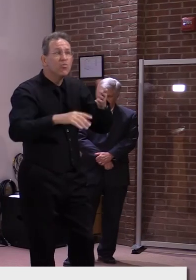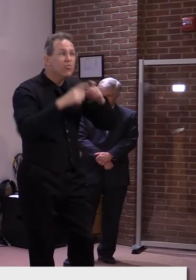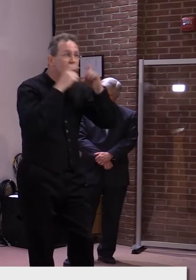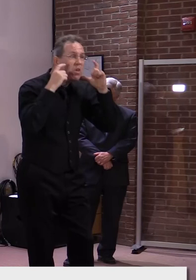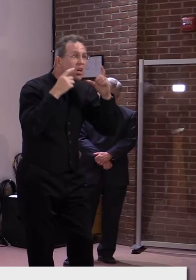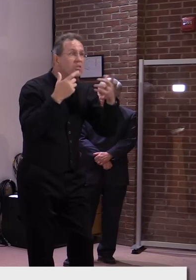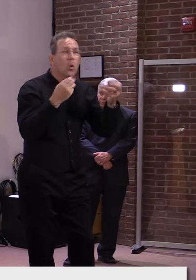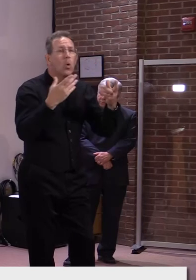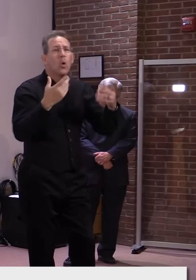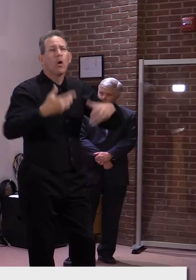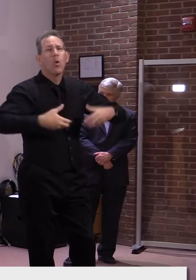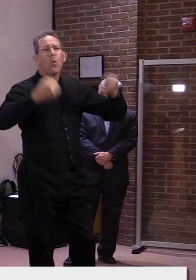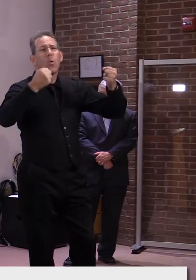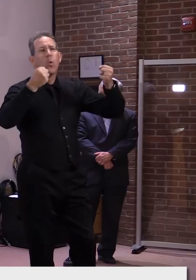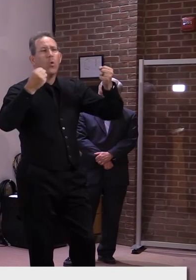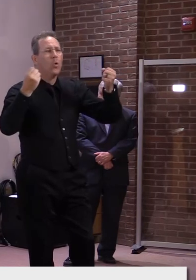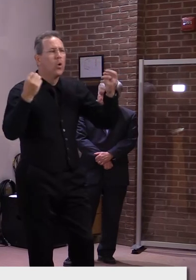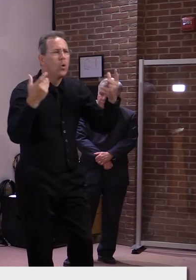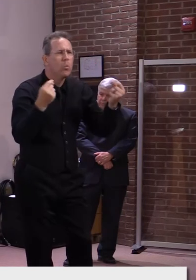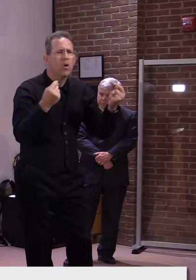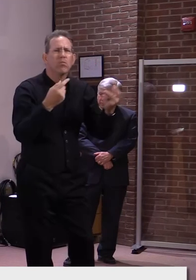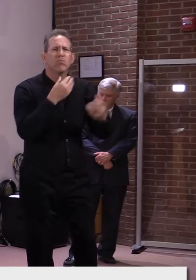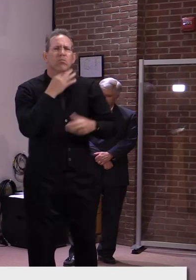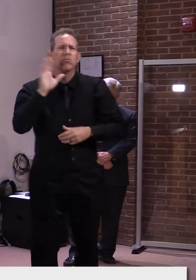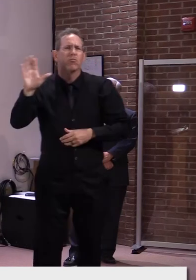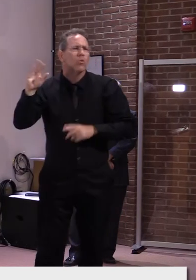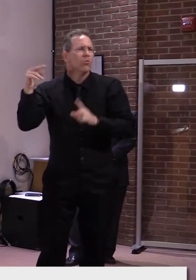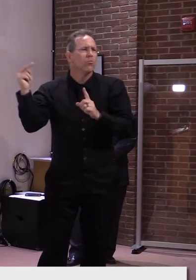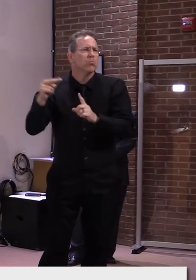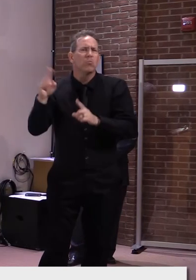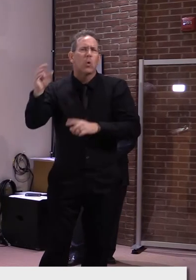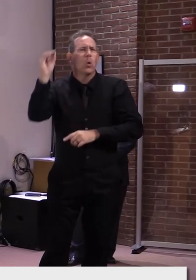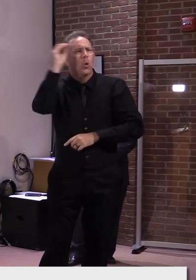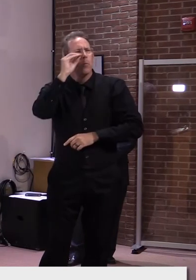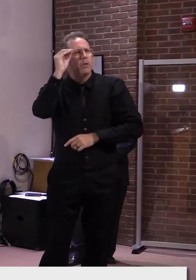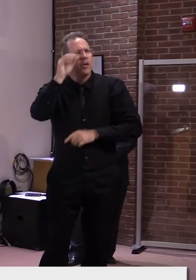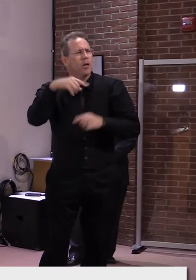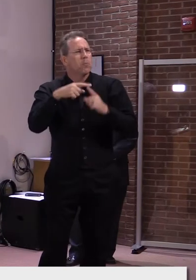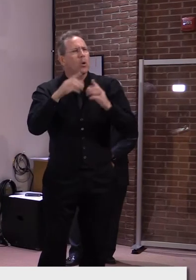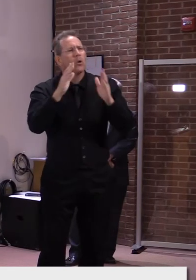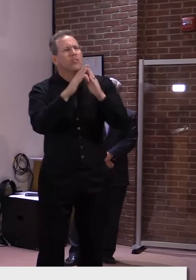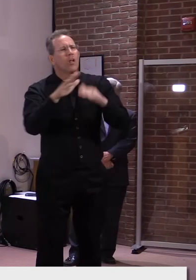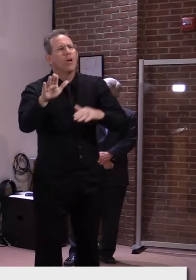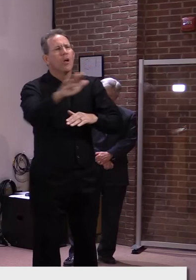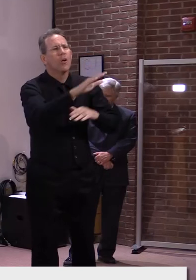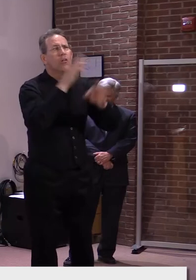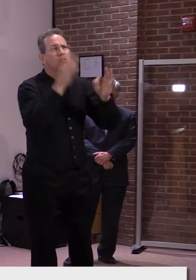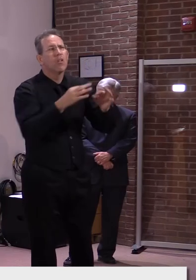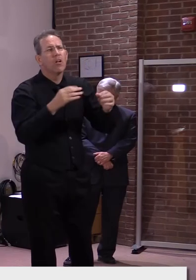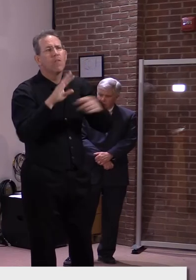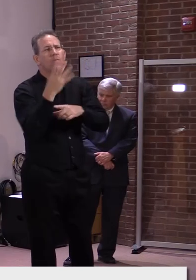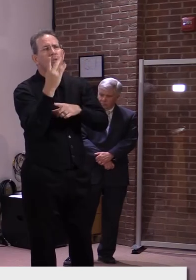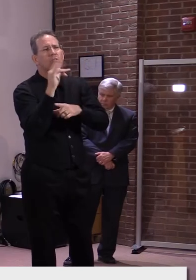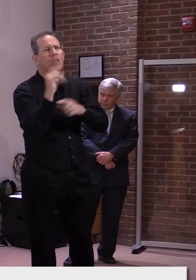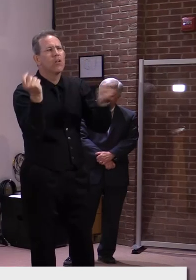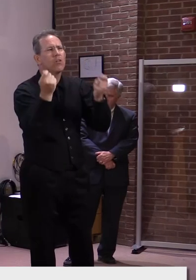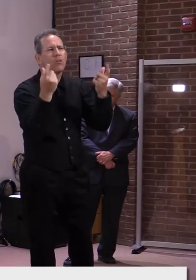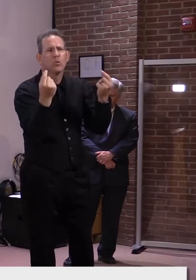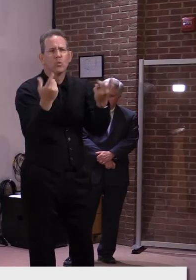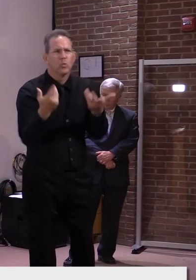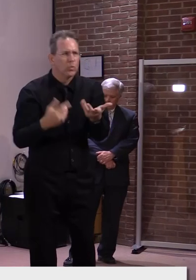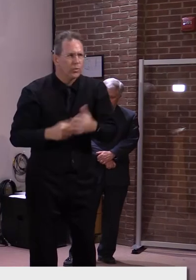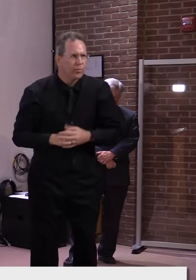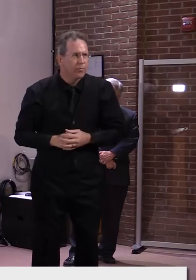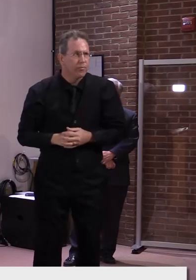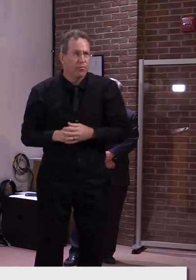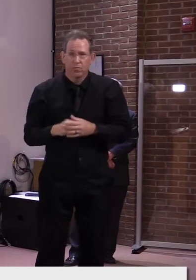recommendation from your public health perspective if a town manager or a select board member were asking you if they should move ahead with